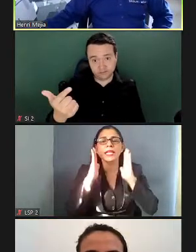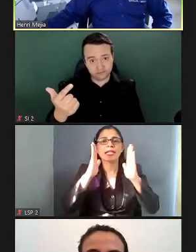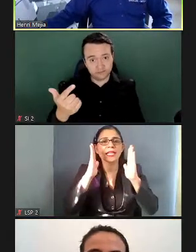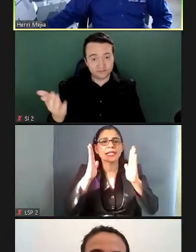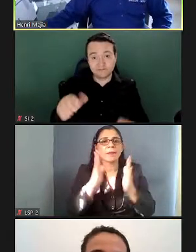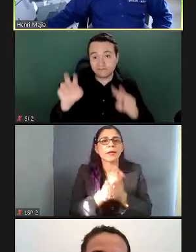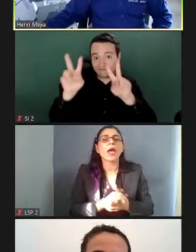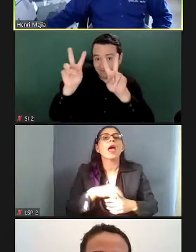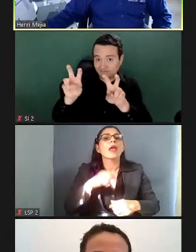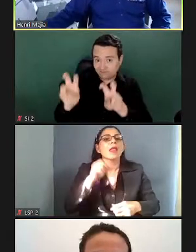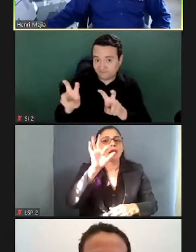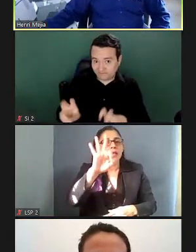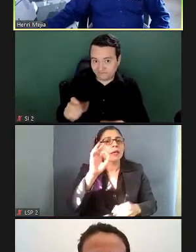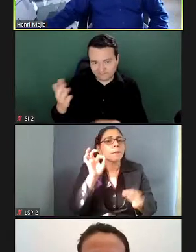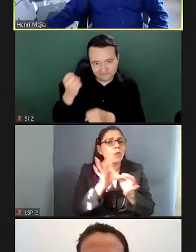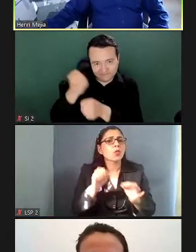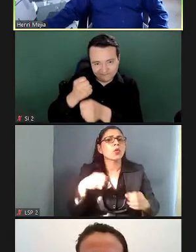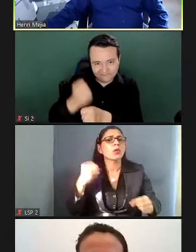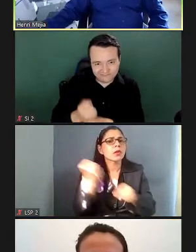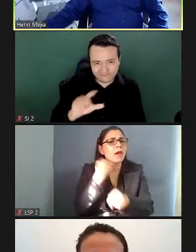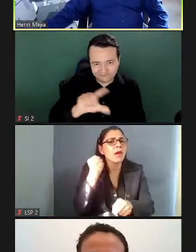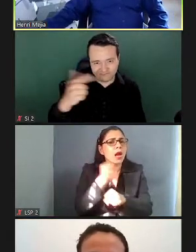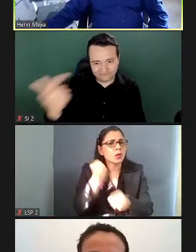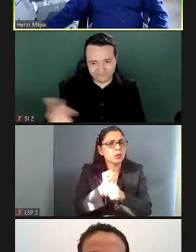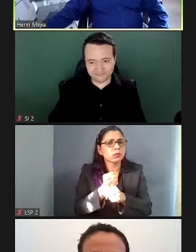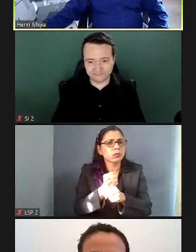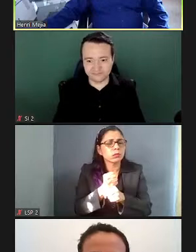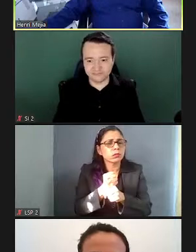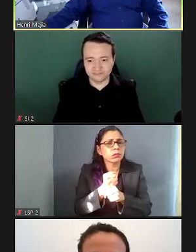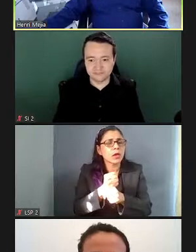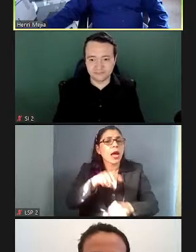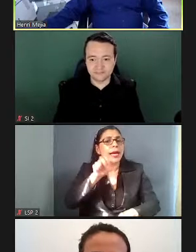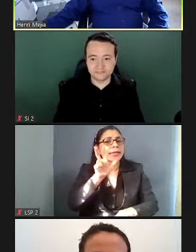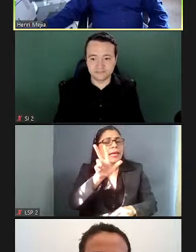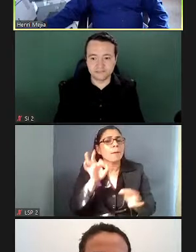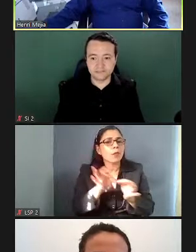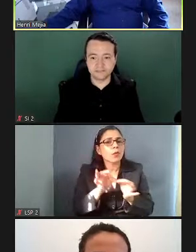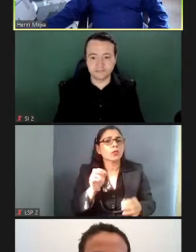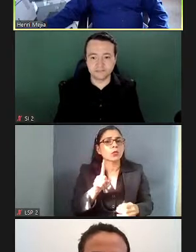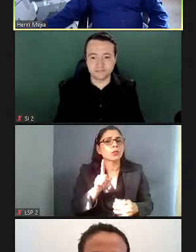now i will give the floor to my partner for the other work topics